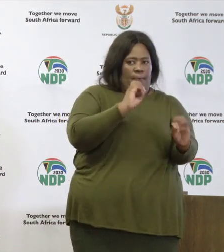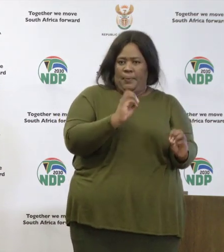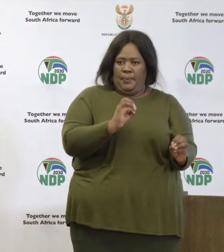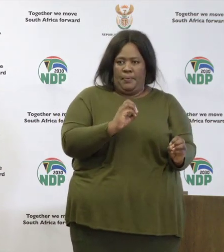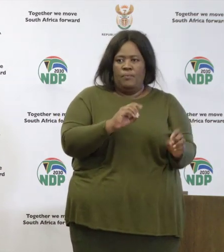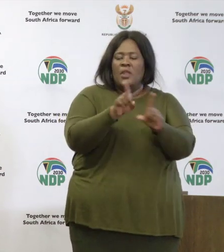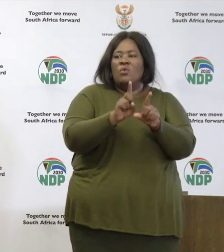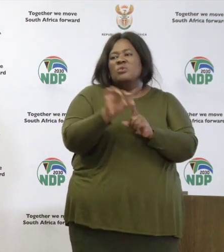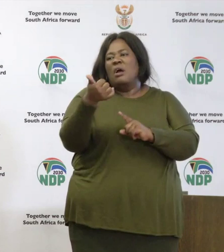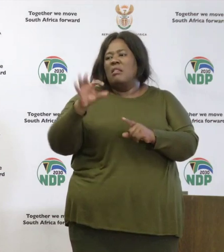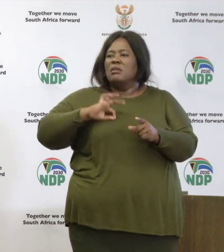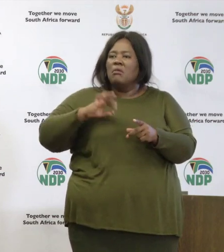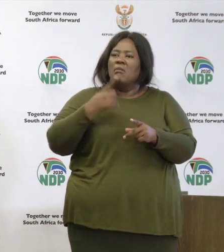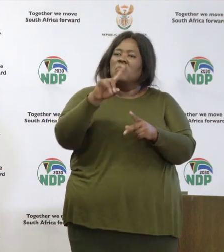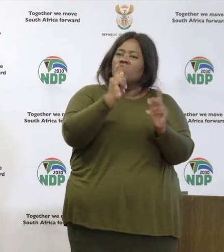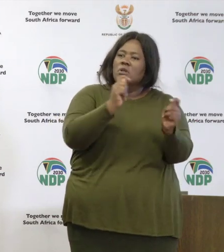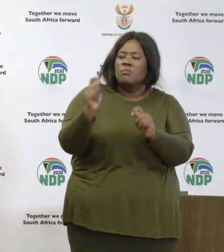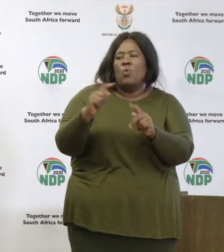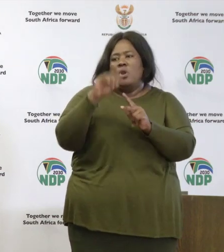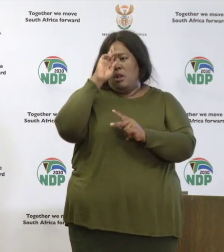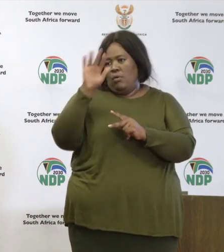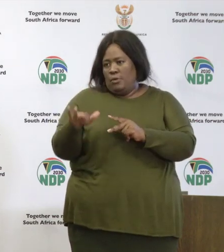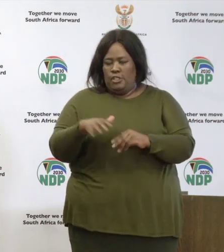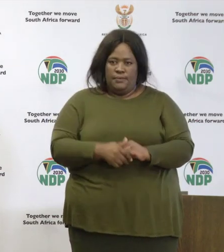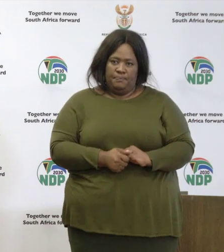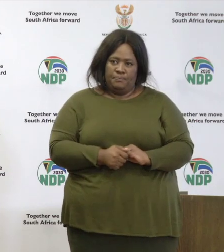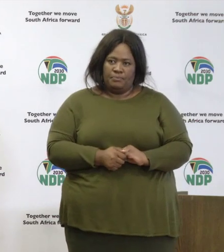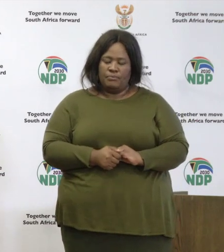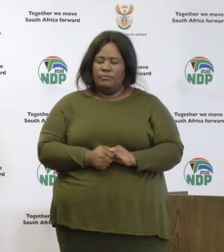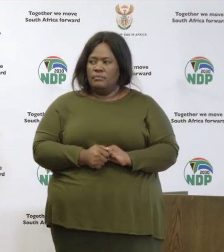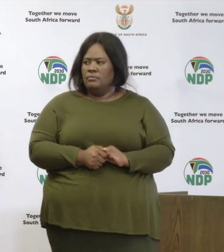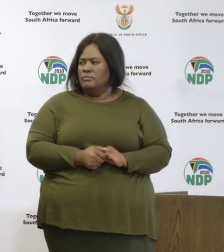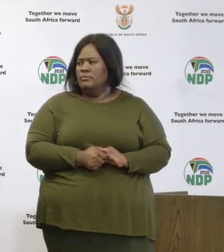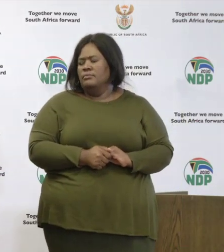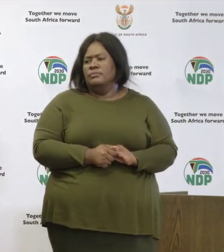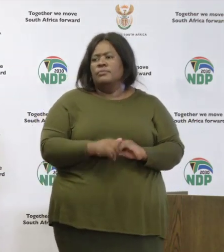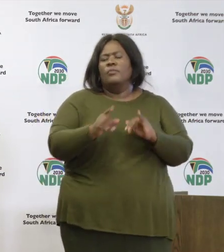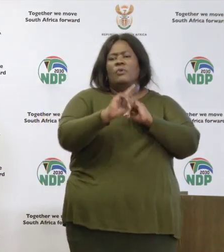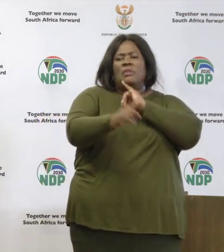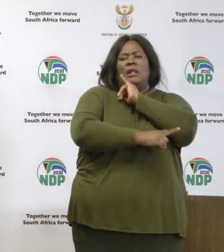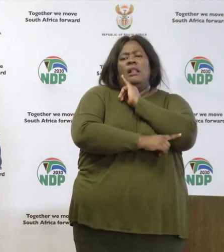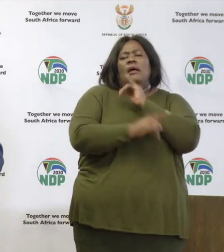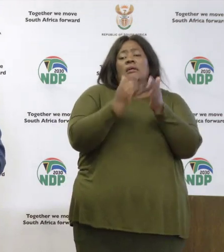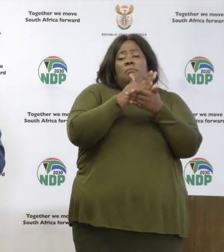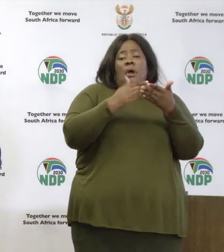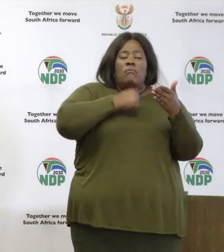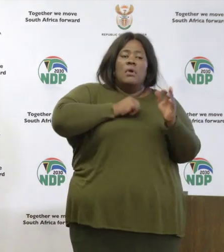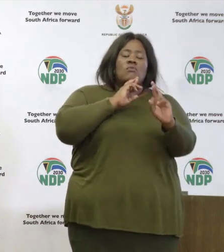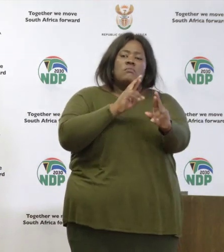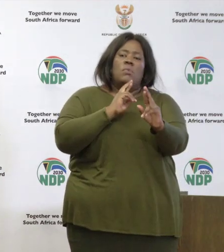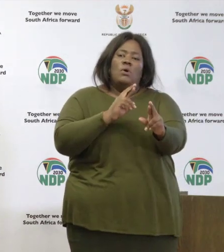for other allowances like transport and accommodation. The last section of my report is